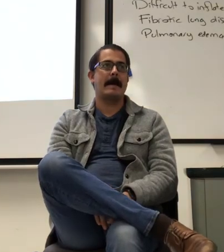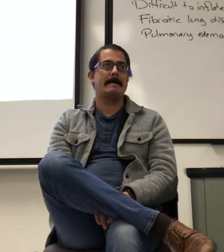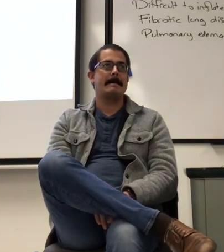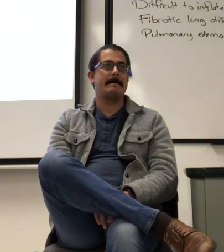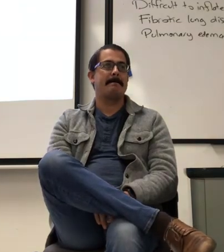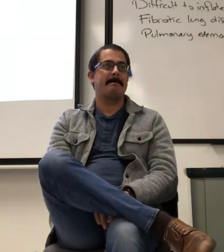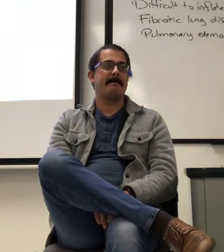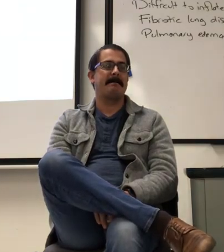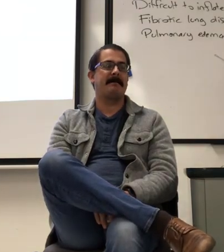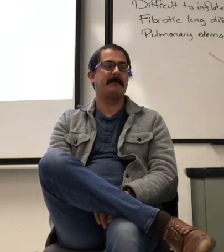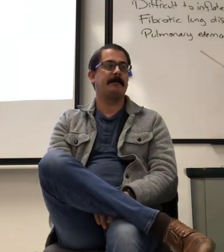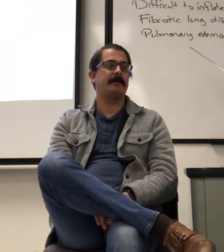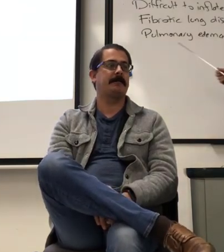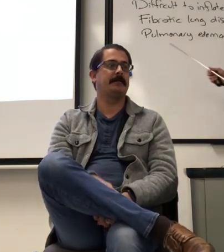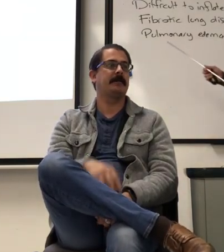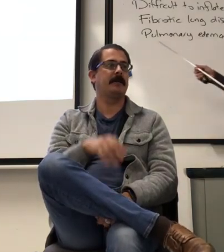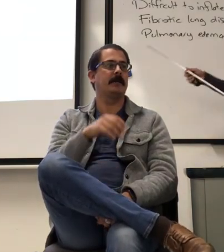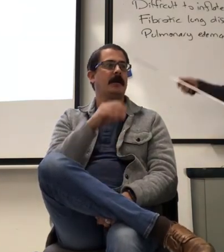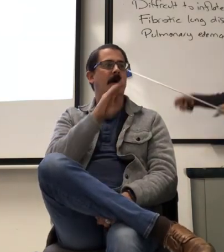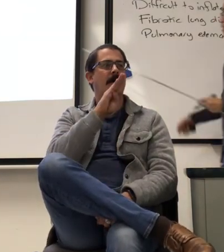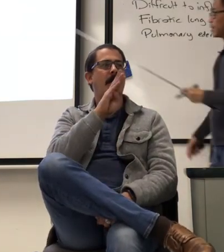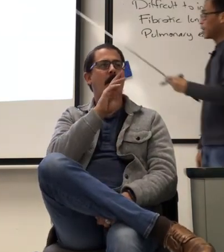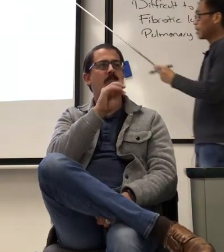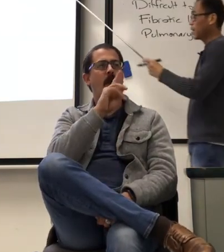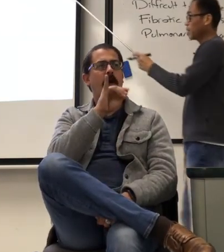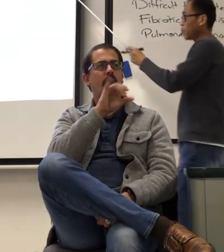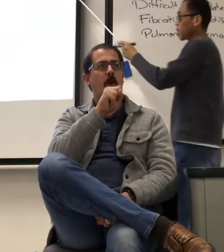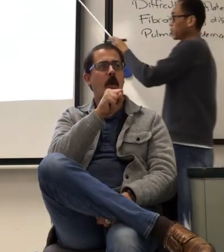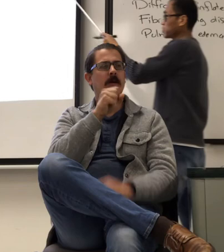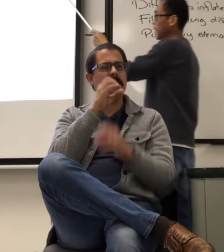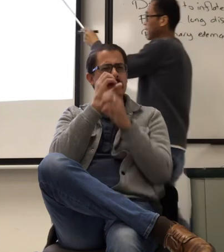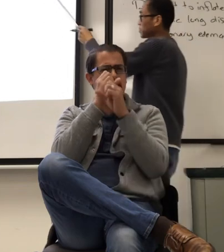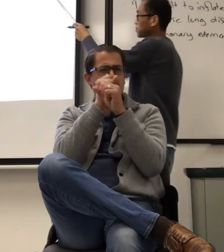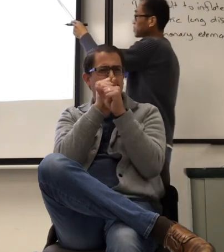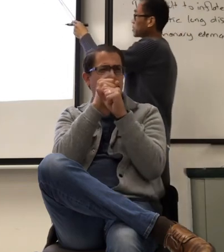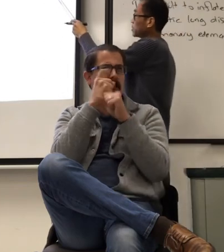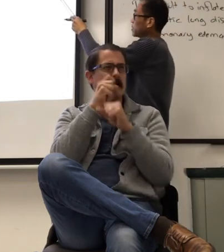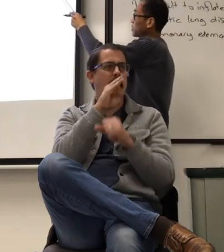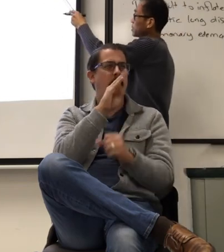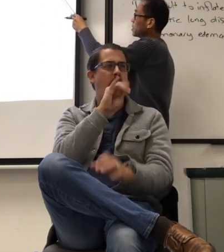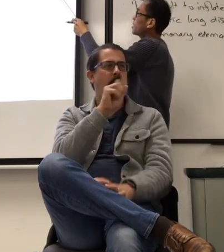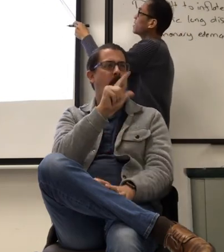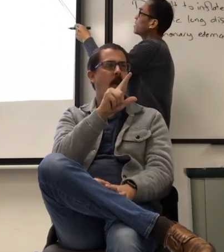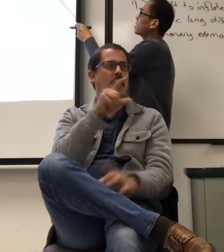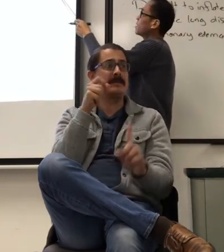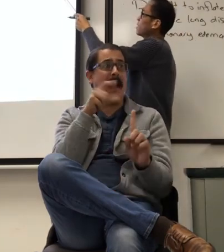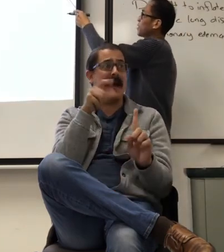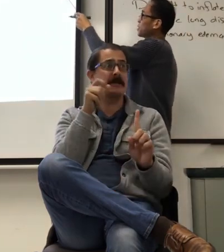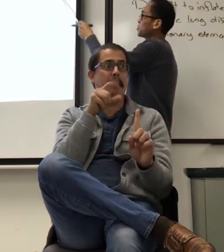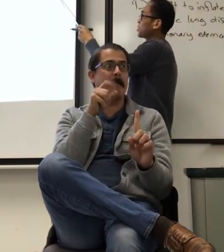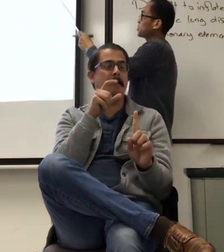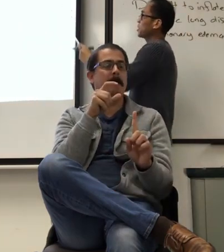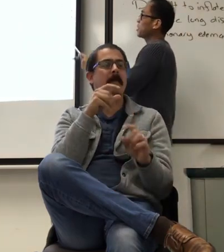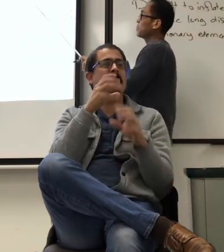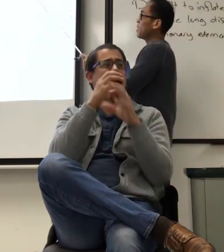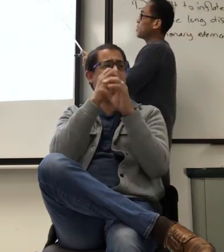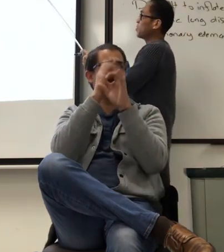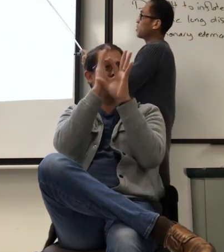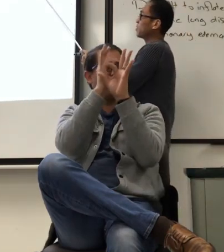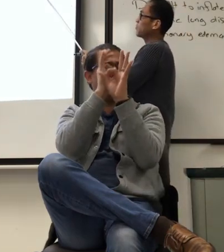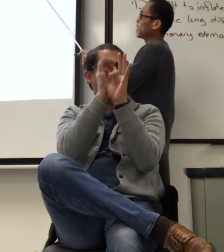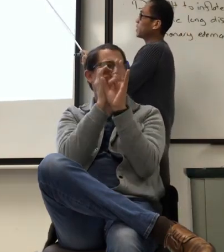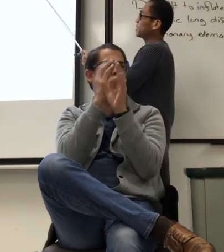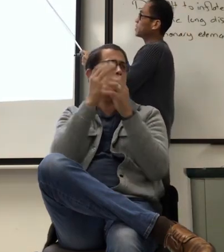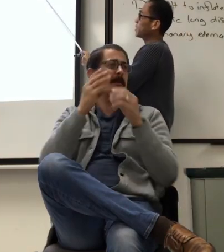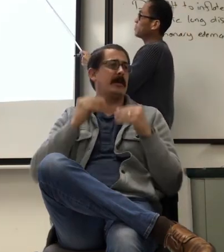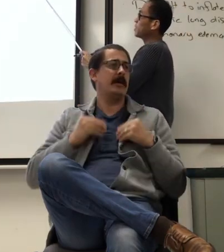So you can see the constricted bronchioles, maybe due to bronchospasms. The constriction, maybe you